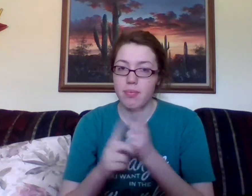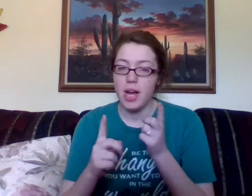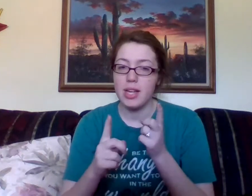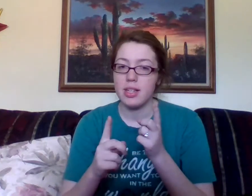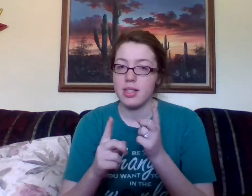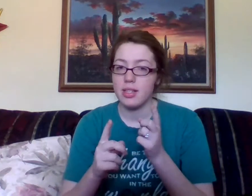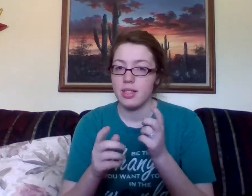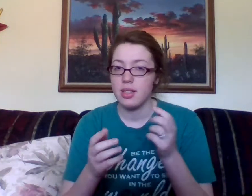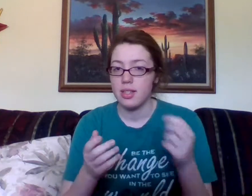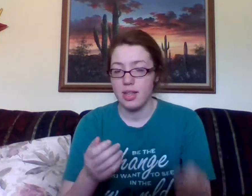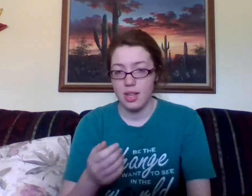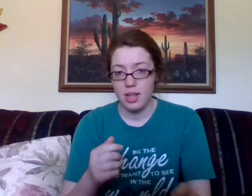But